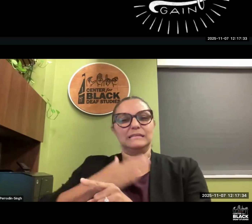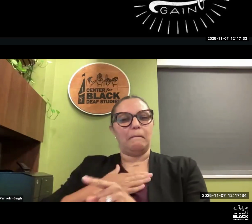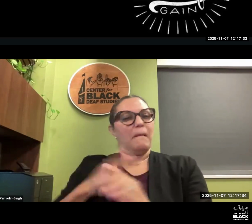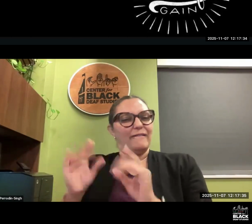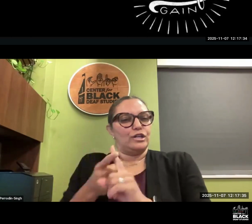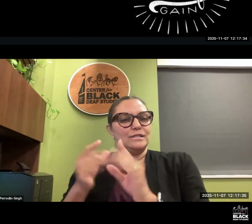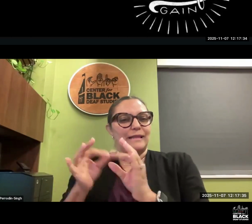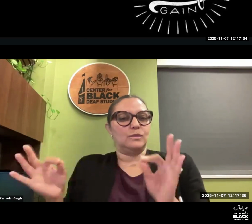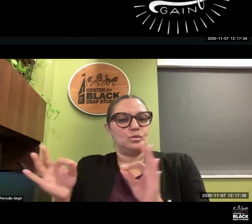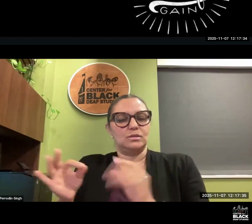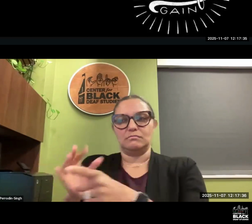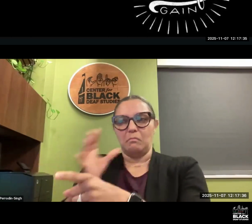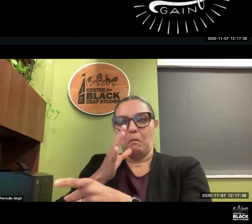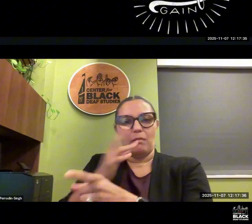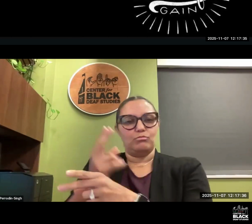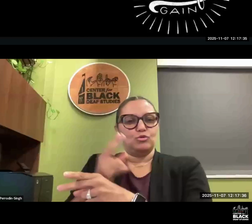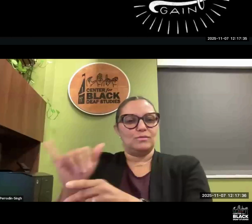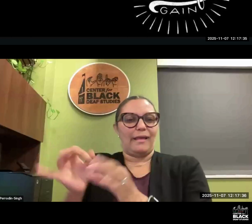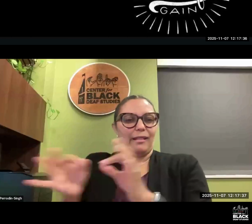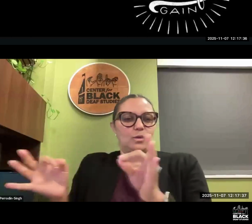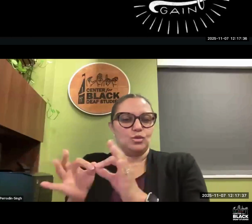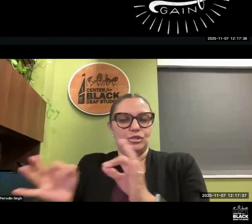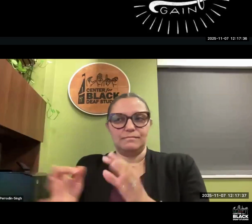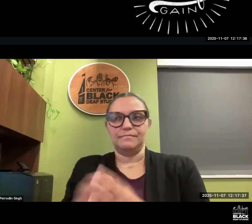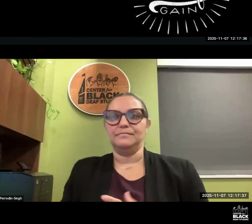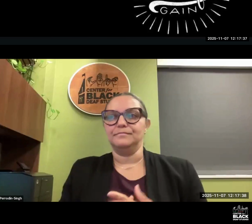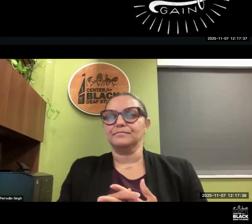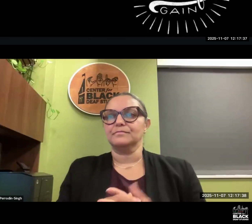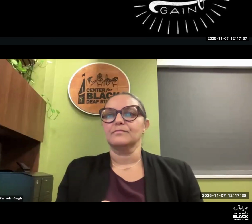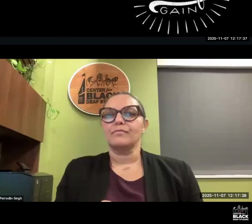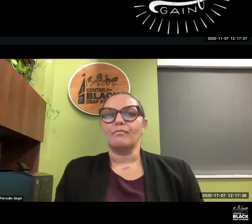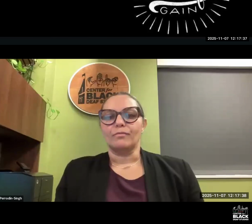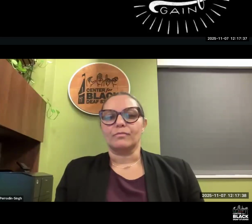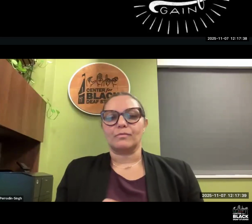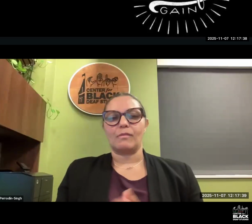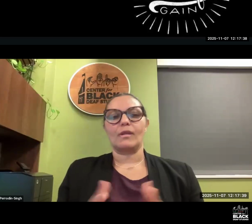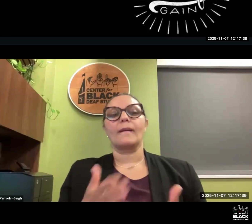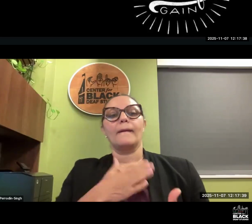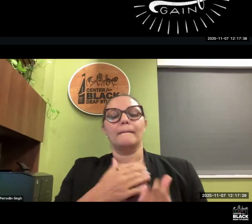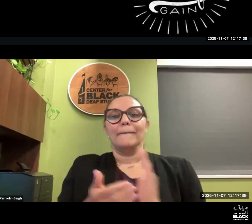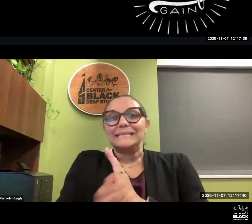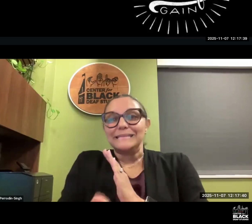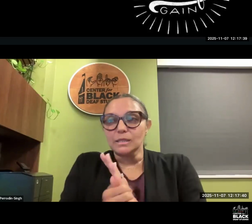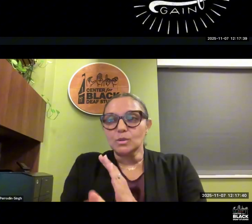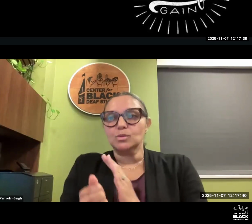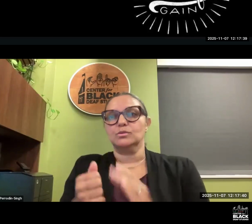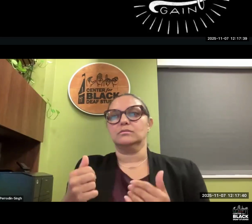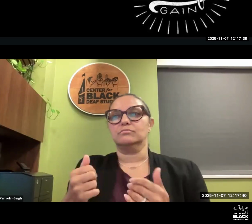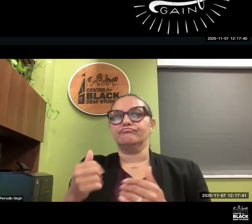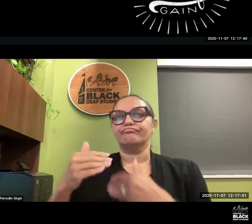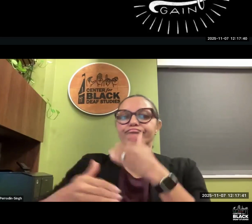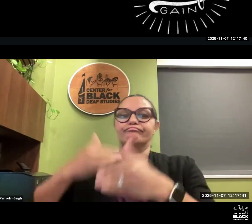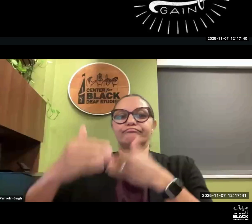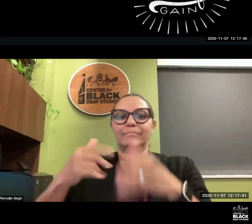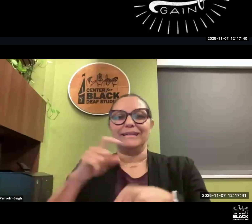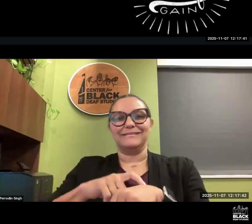Black American Sign. Because it was my first language. That was the language I learned, and I saw my mother